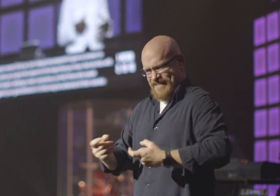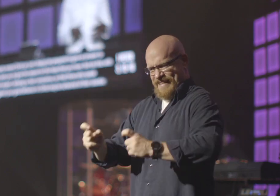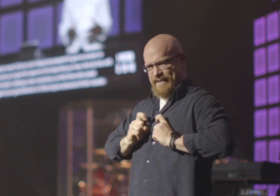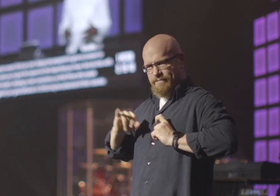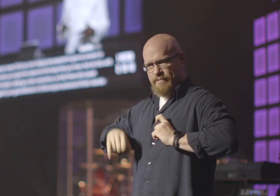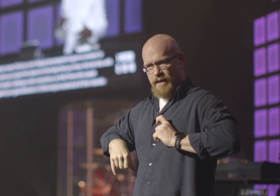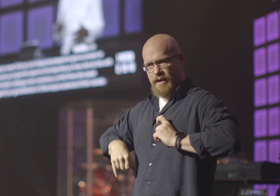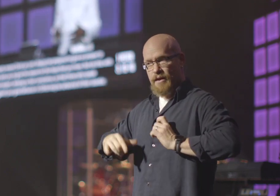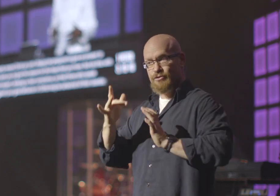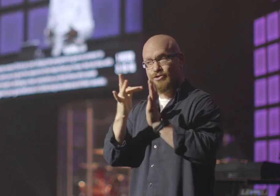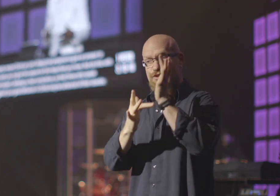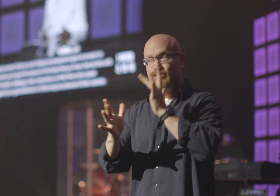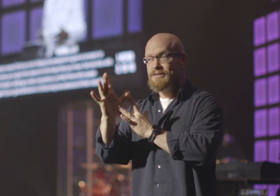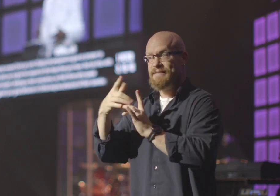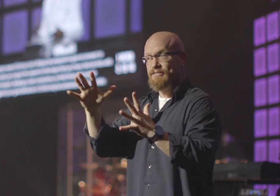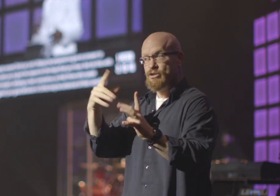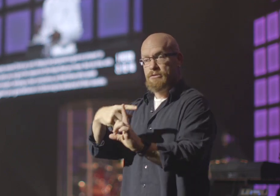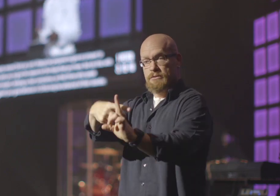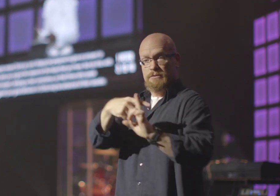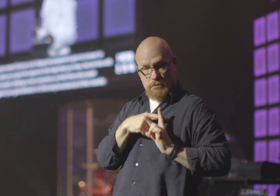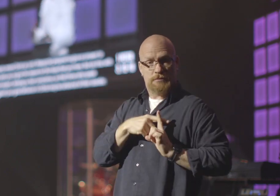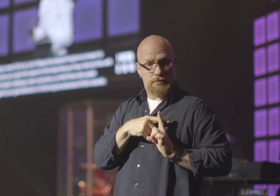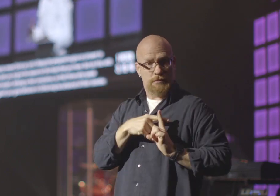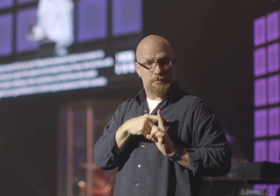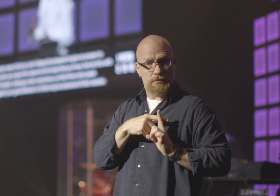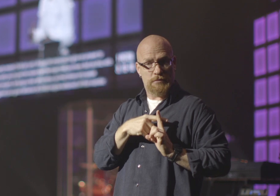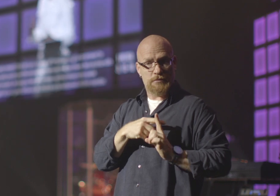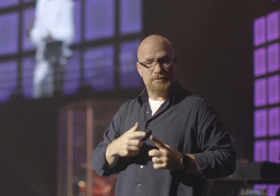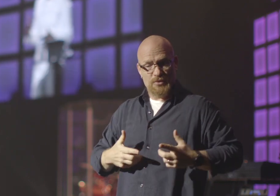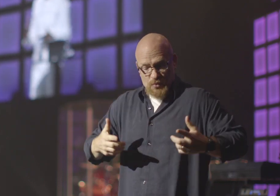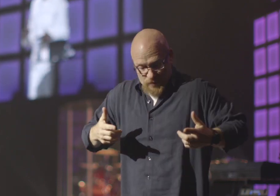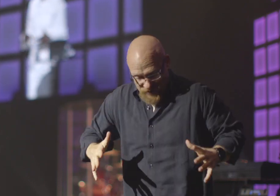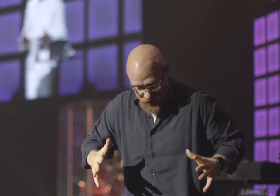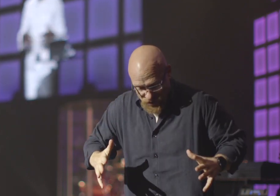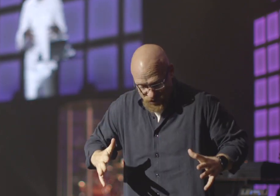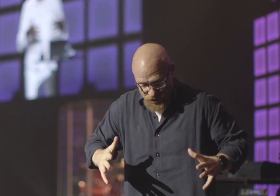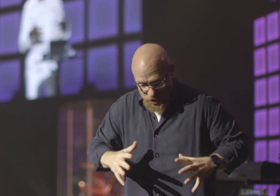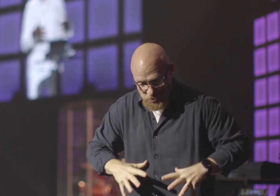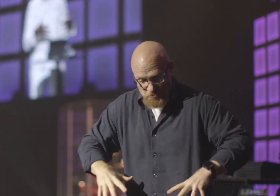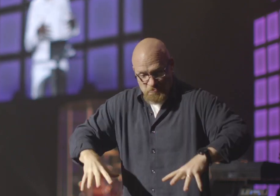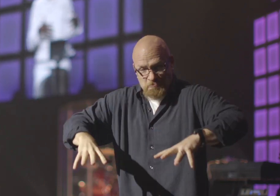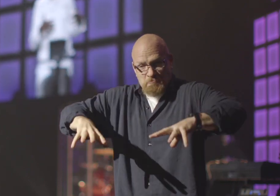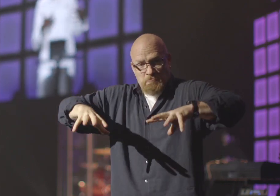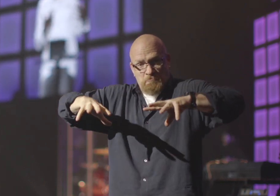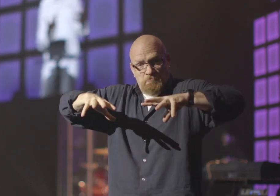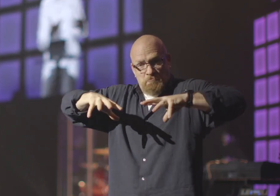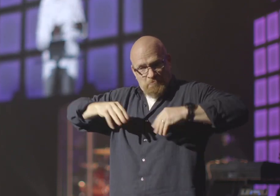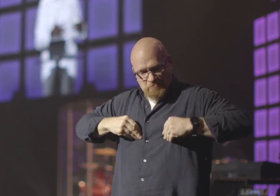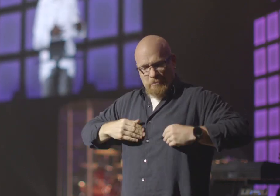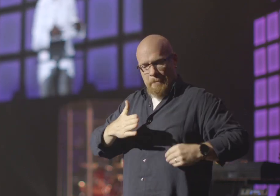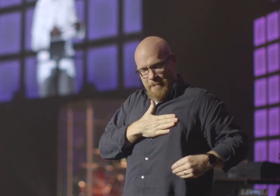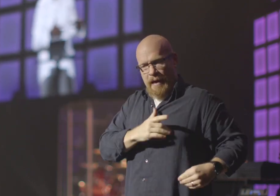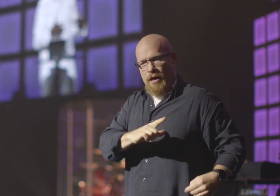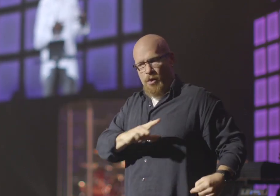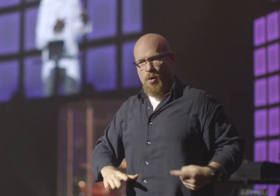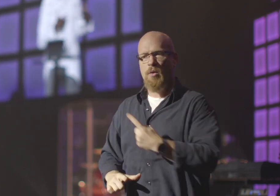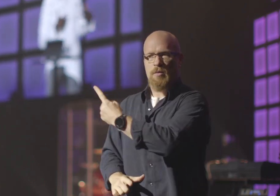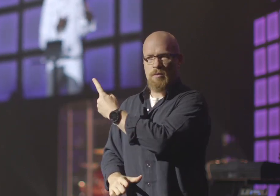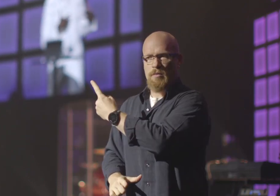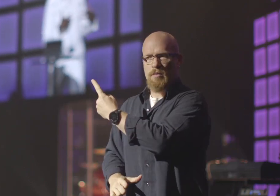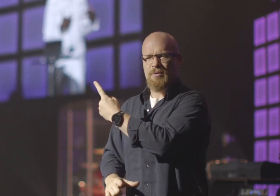received Jesus as your personal Savior and confess him as the Lord of your life, you need to revere. You need to have